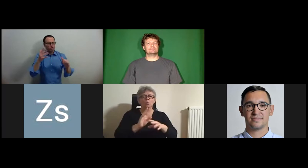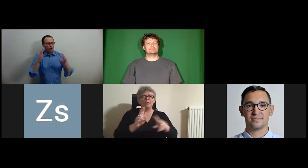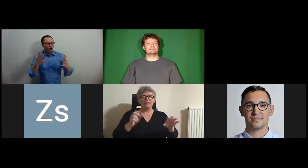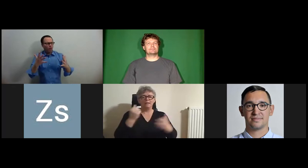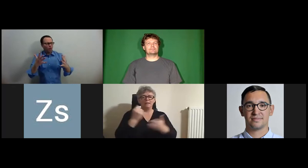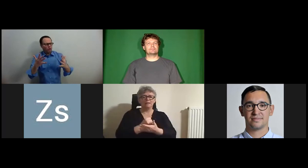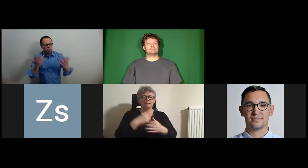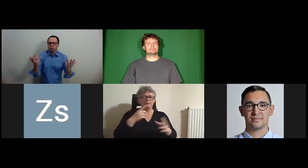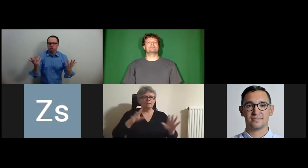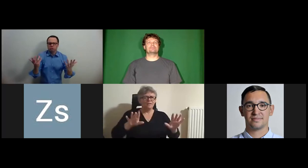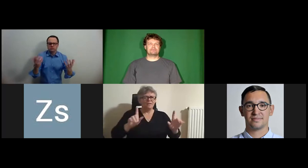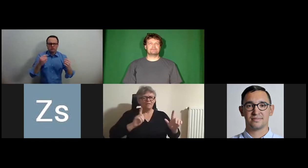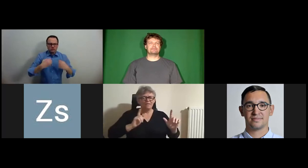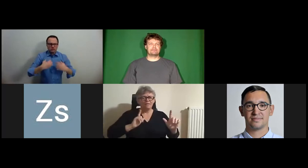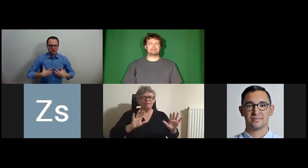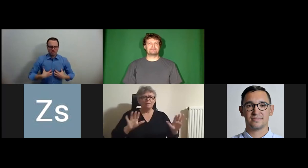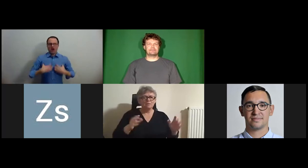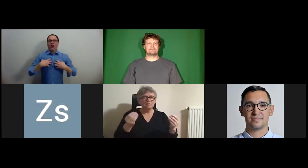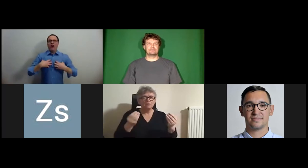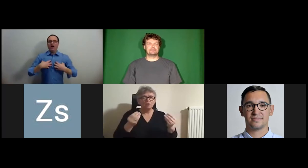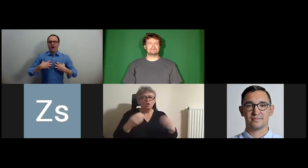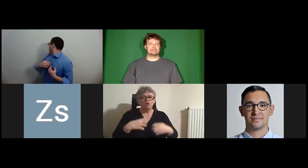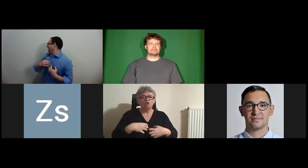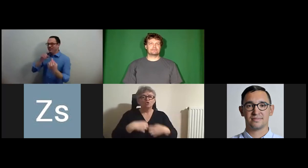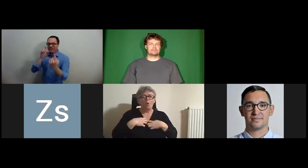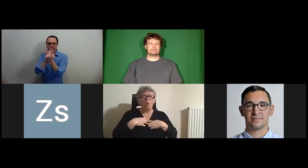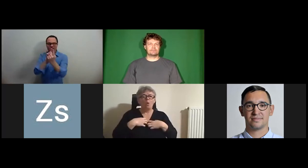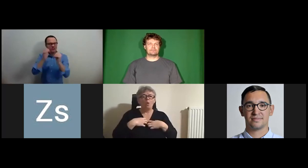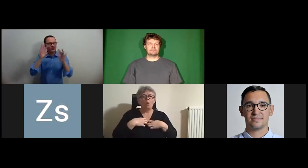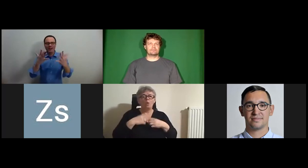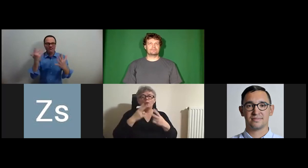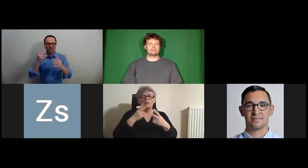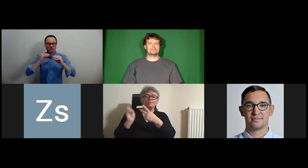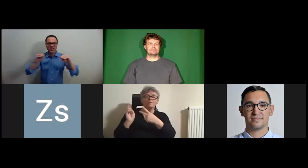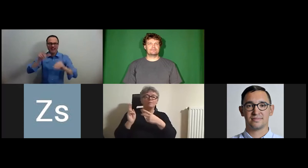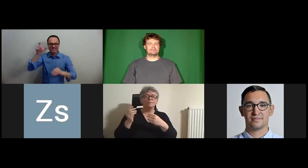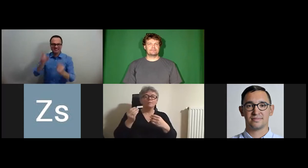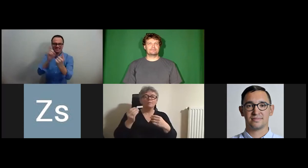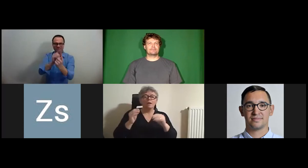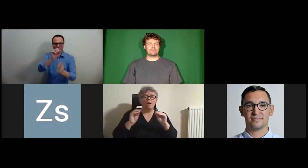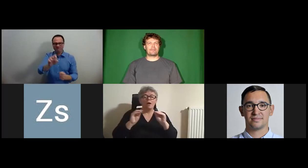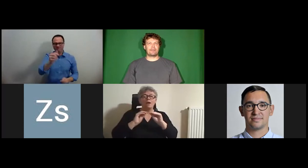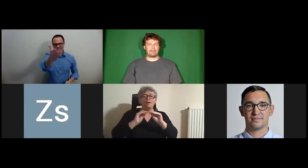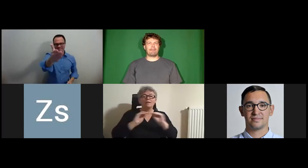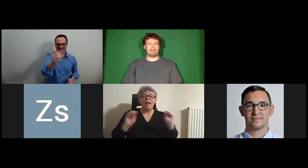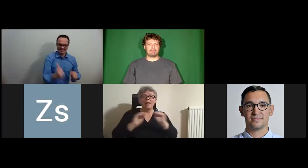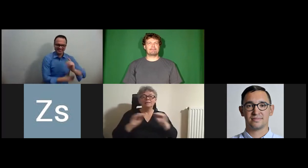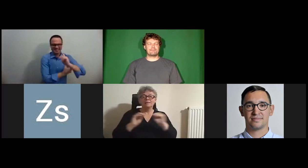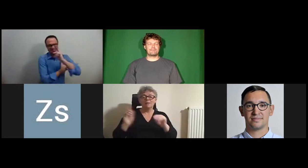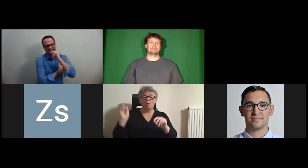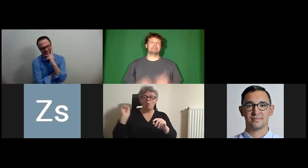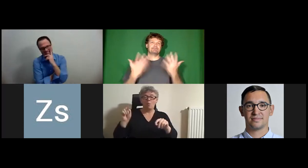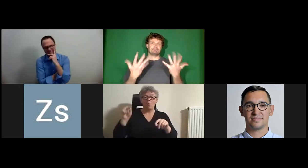And were you shocked when the jury told you you made it to the